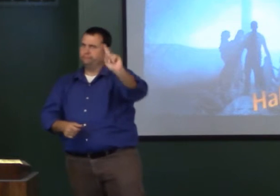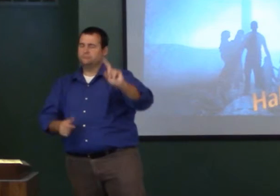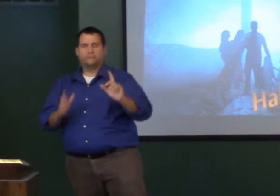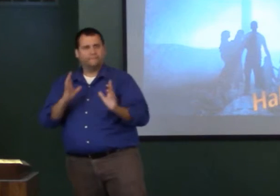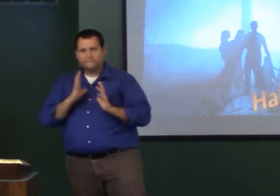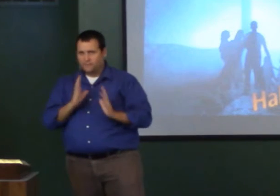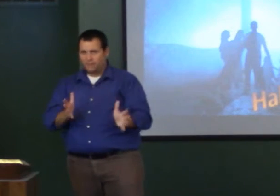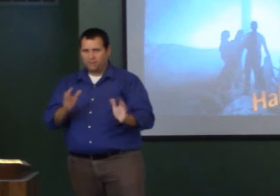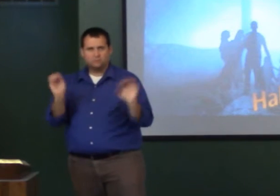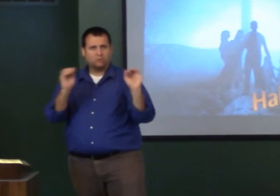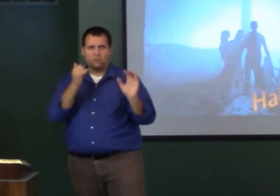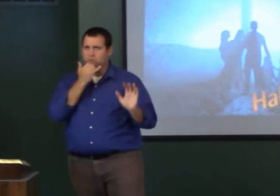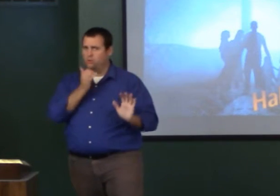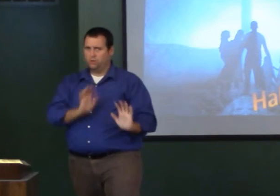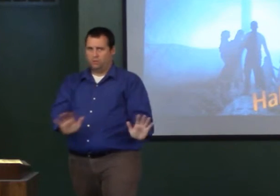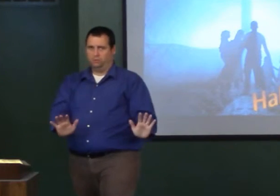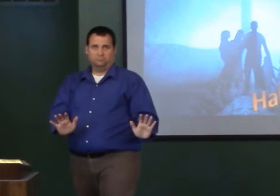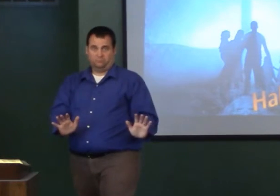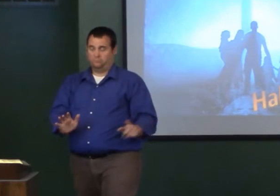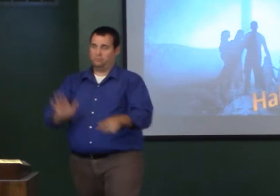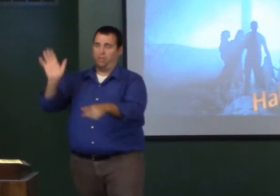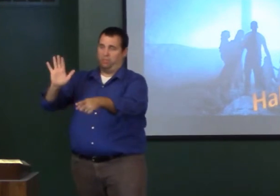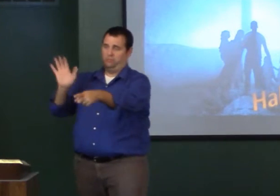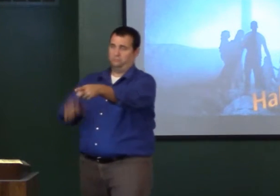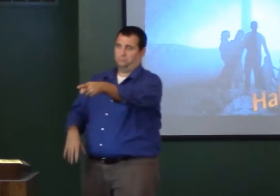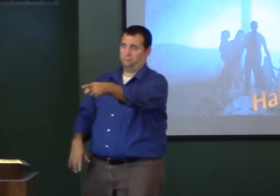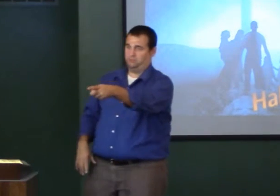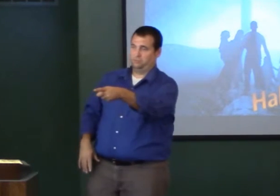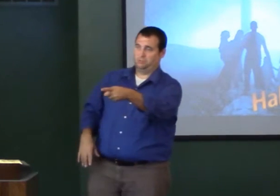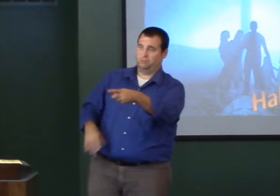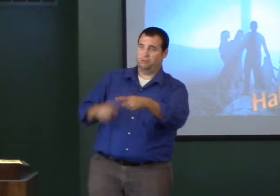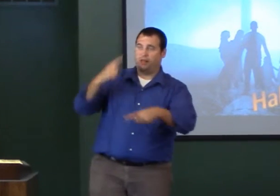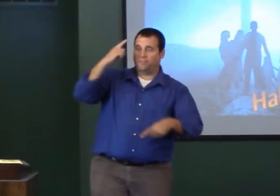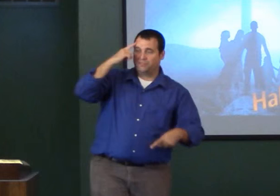door. And you're going to say, no, I don't want to give you candy. I don't want to participate in this.